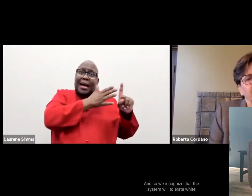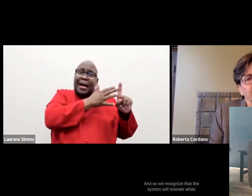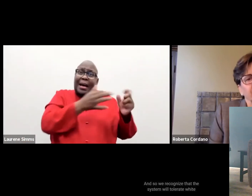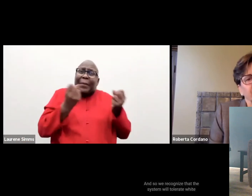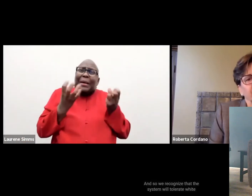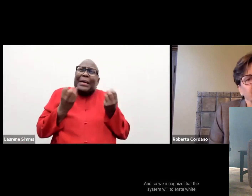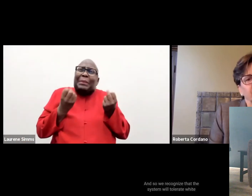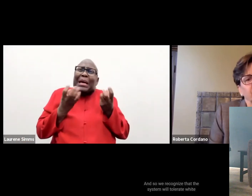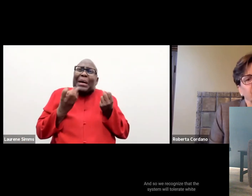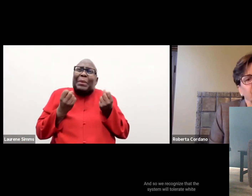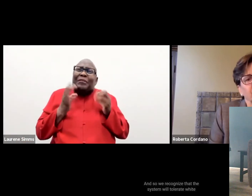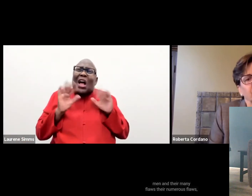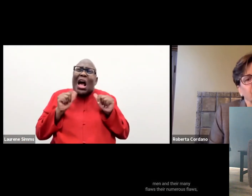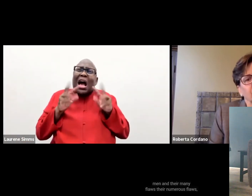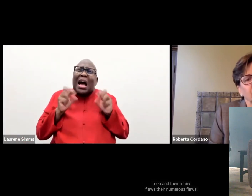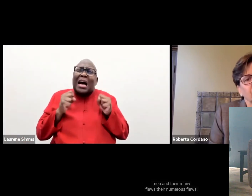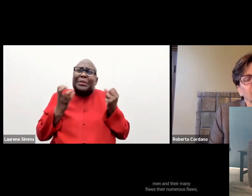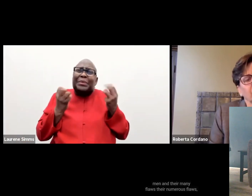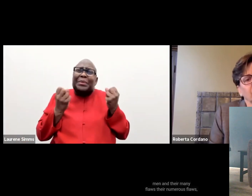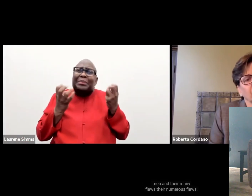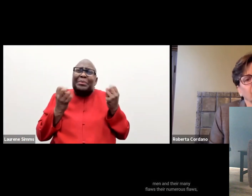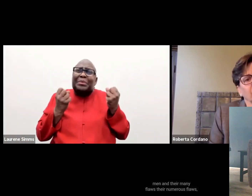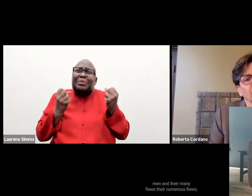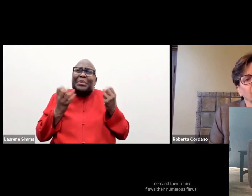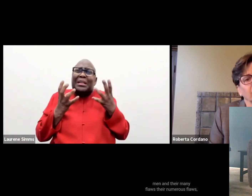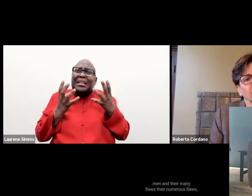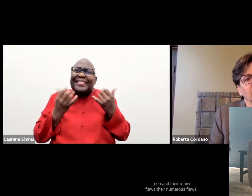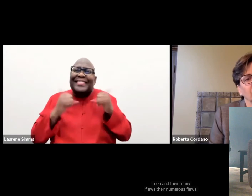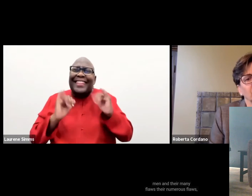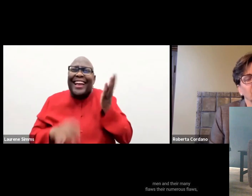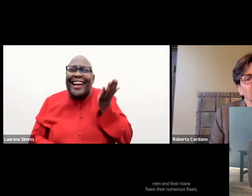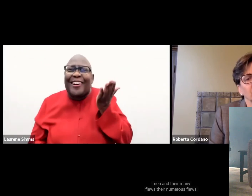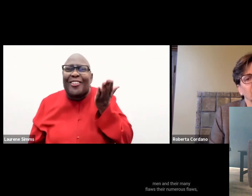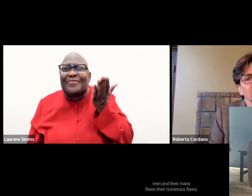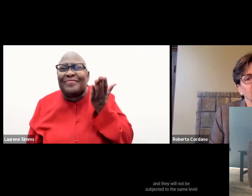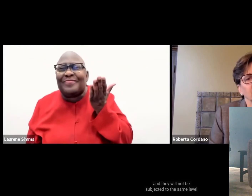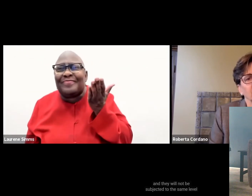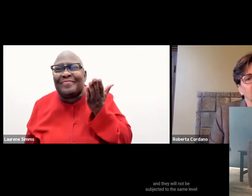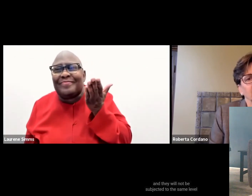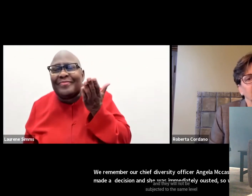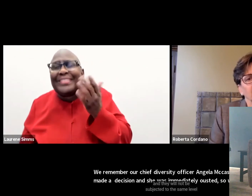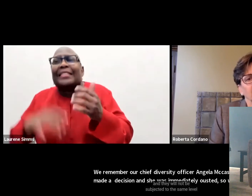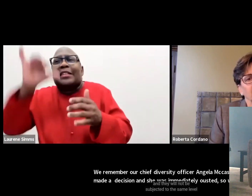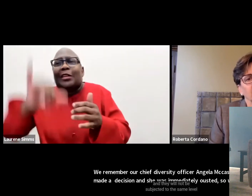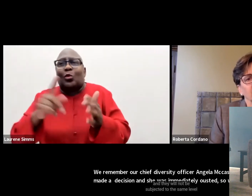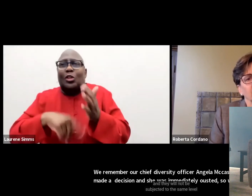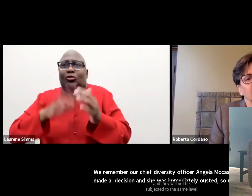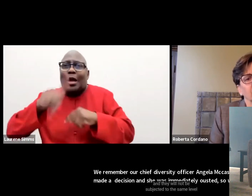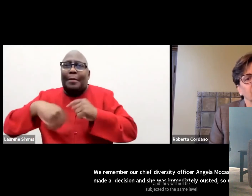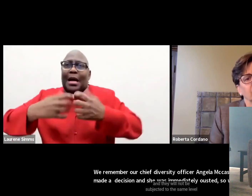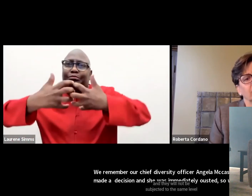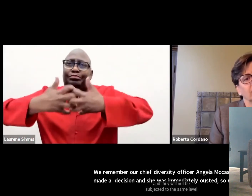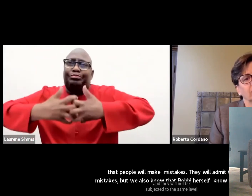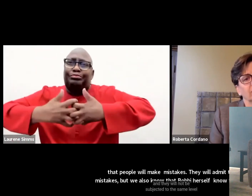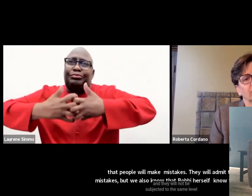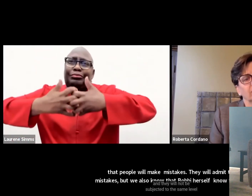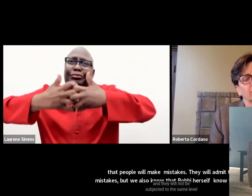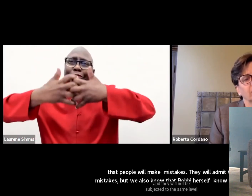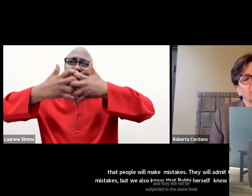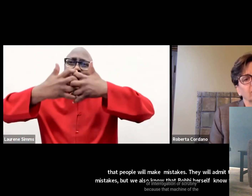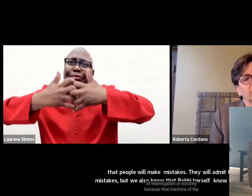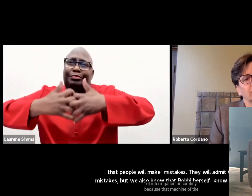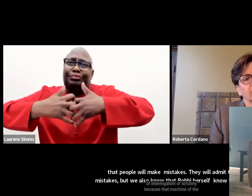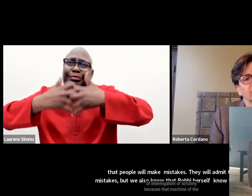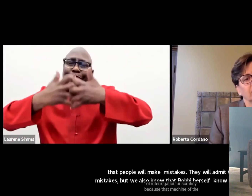We also recognize that the system will tolerate white men and their many flaws and numerous flaws. and they will not